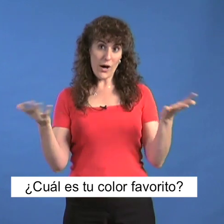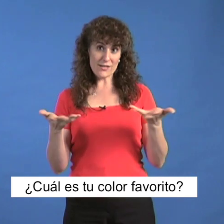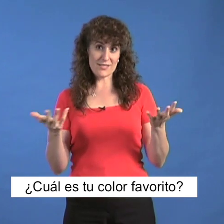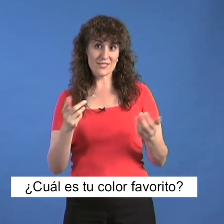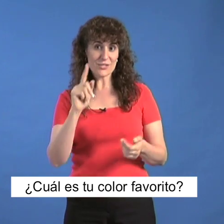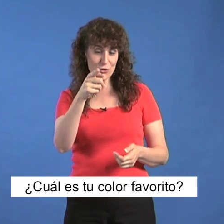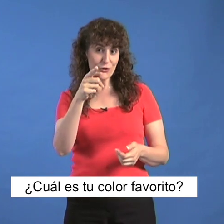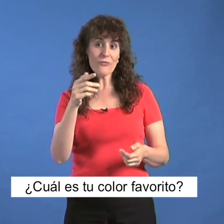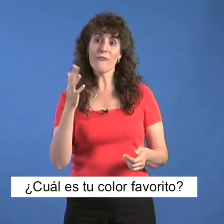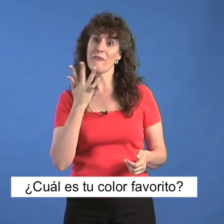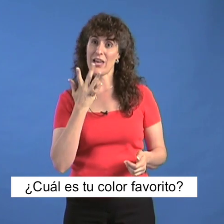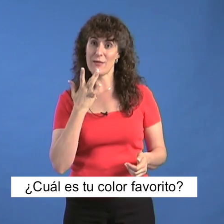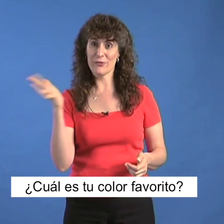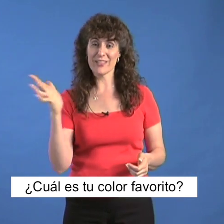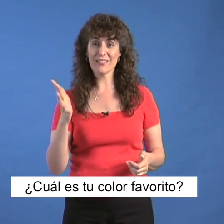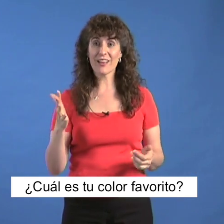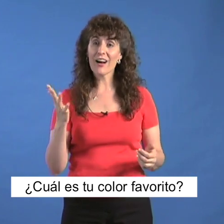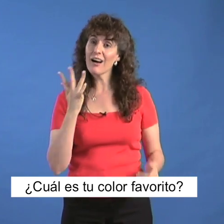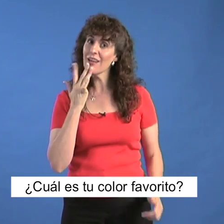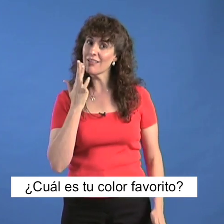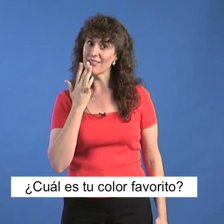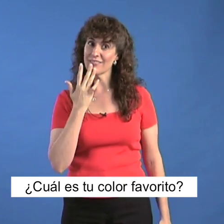What's your favorite color?